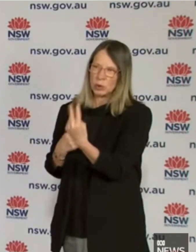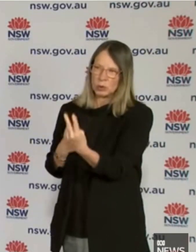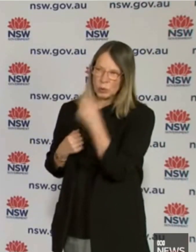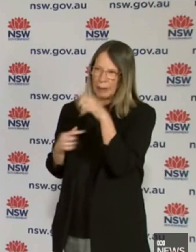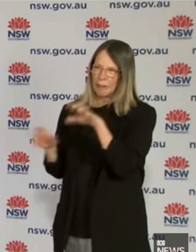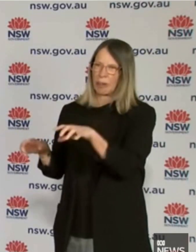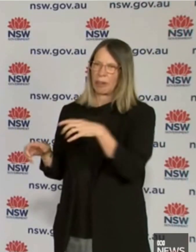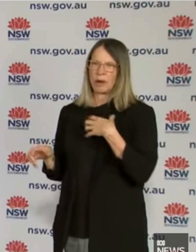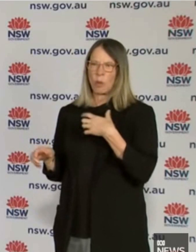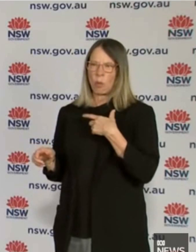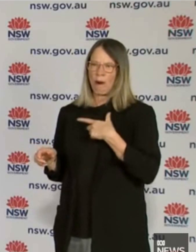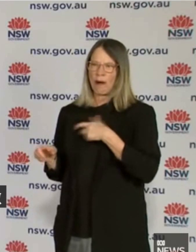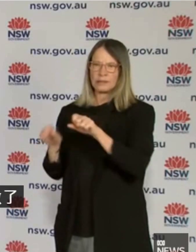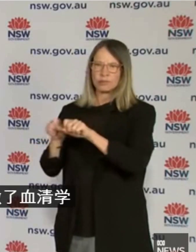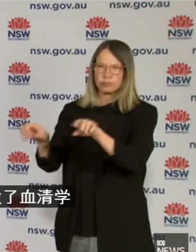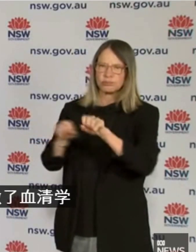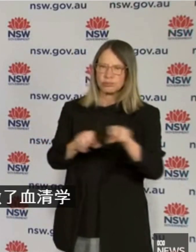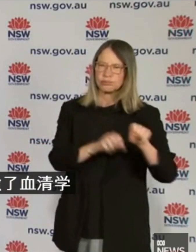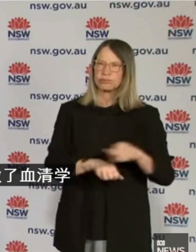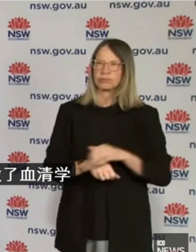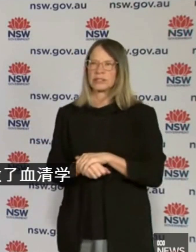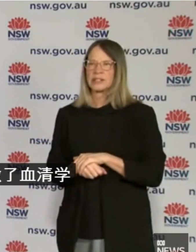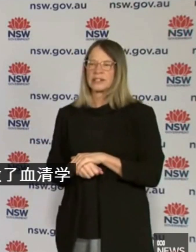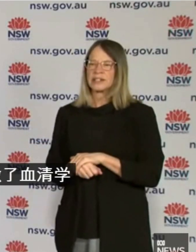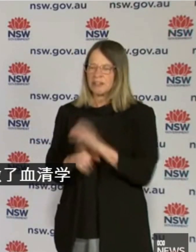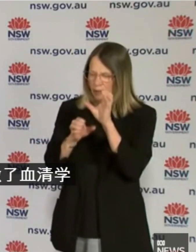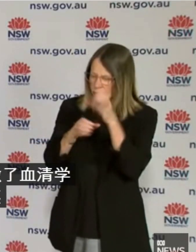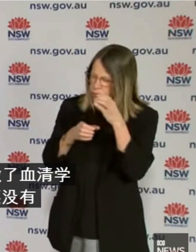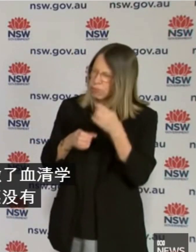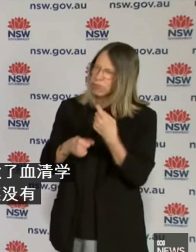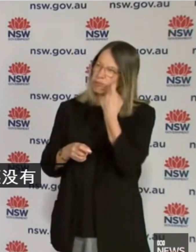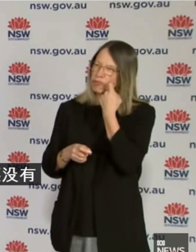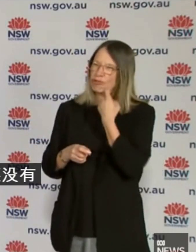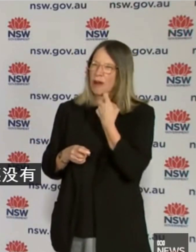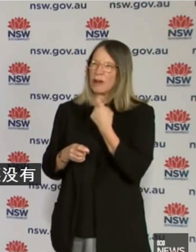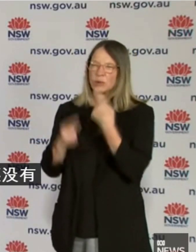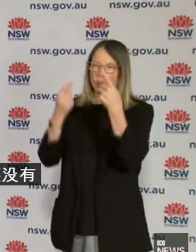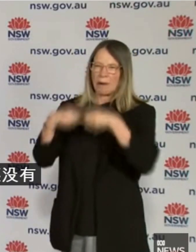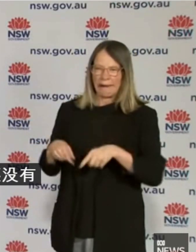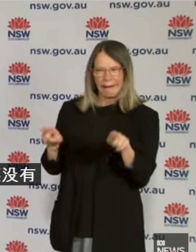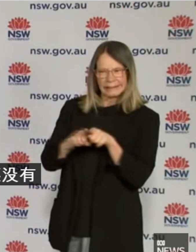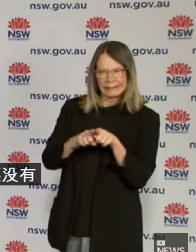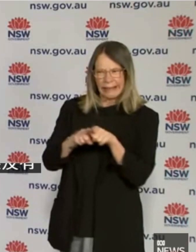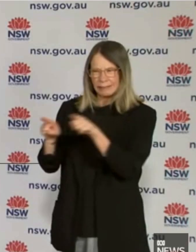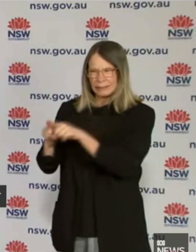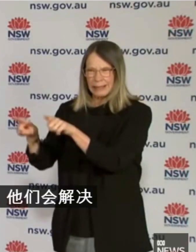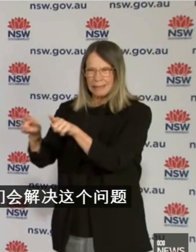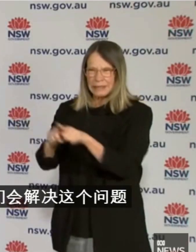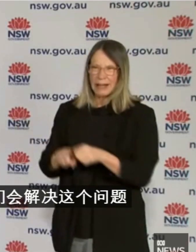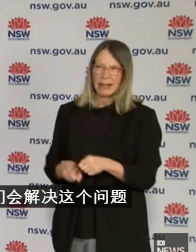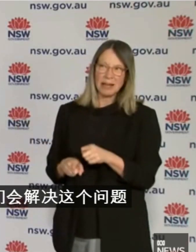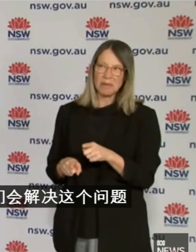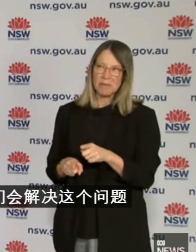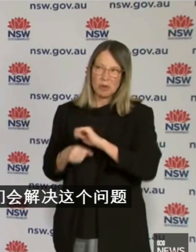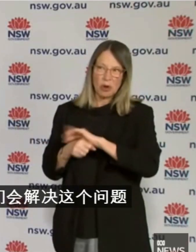these wards. And they've done serology to try and track it, but they haven't got the results of that yet. So they'll work through that. And when they get